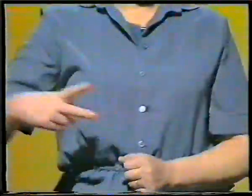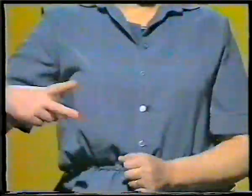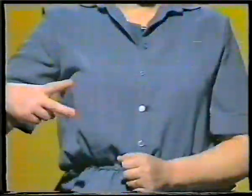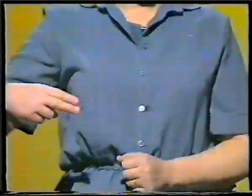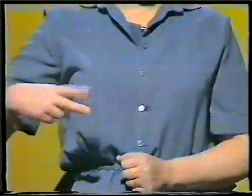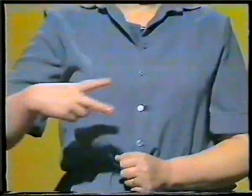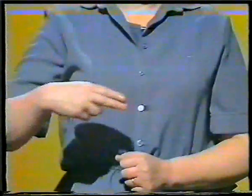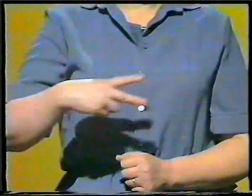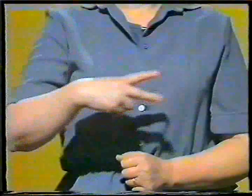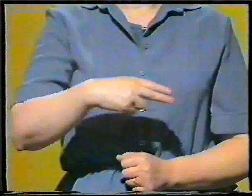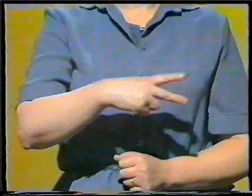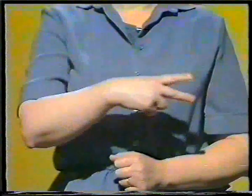Scissors.